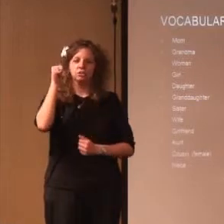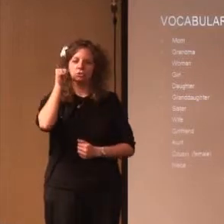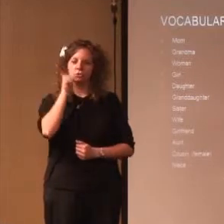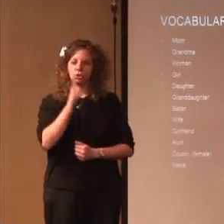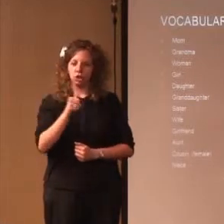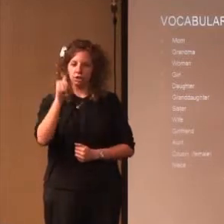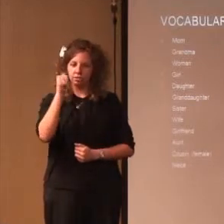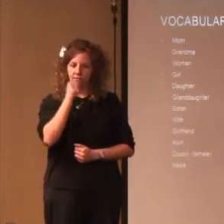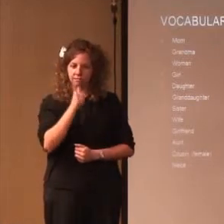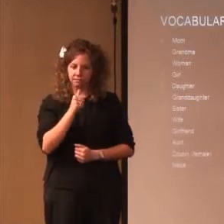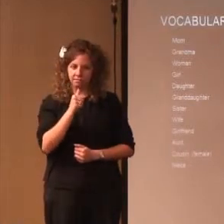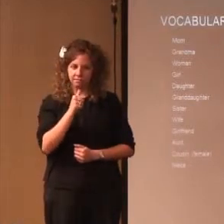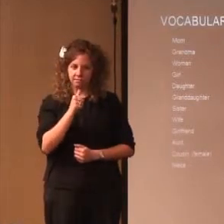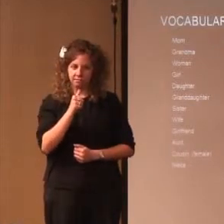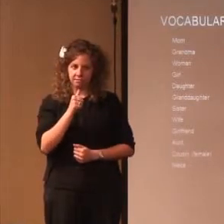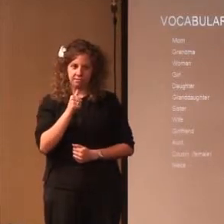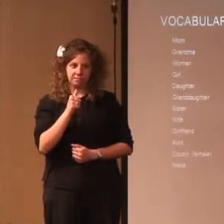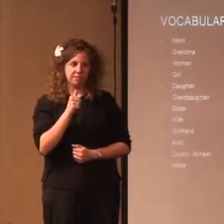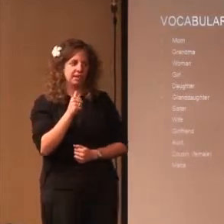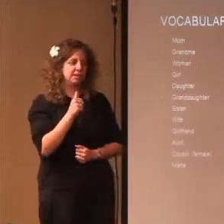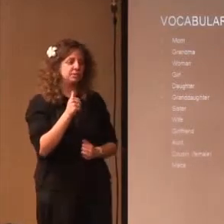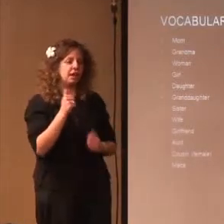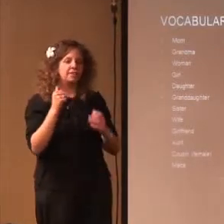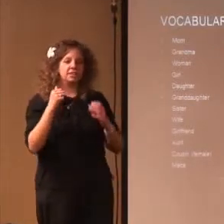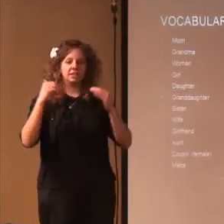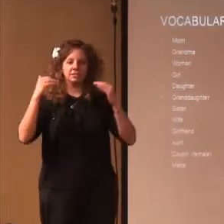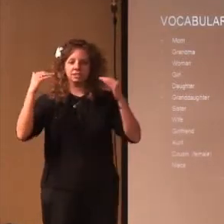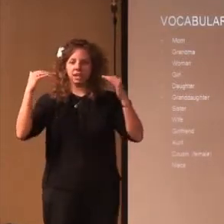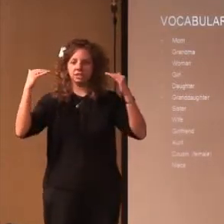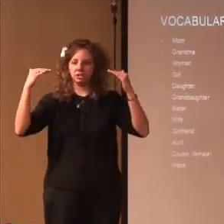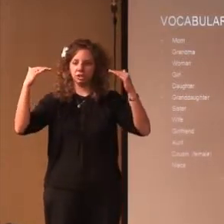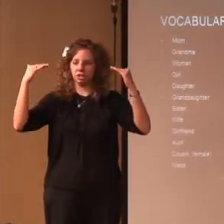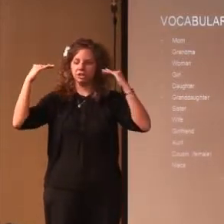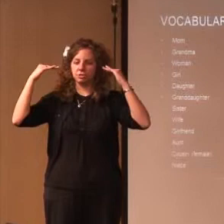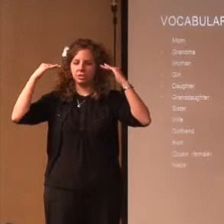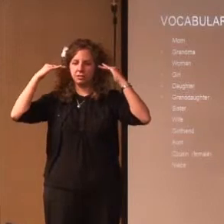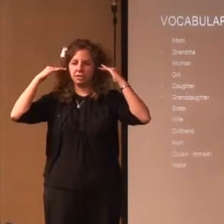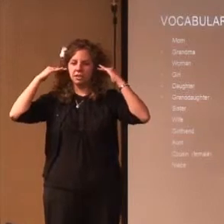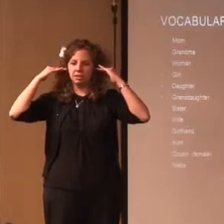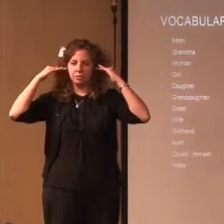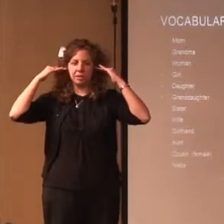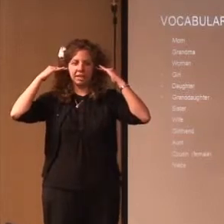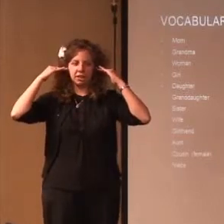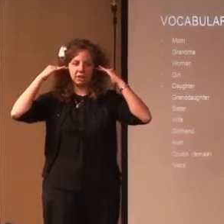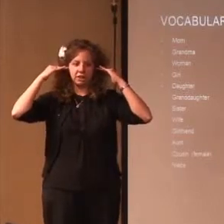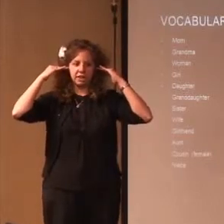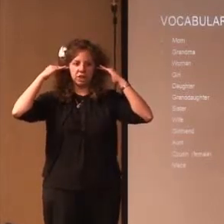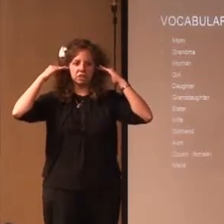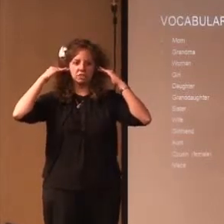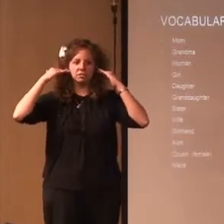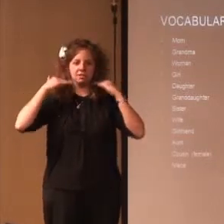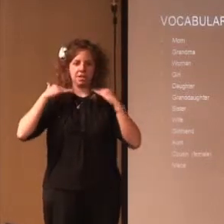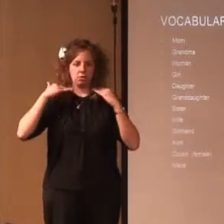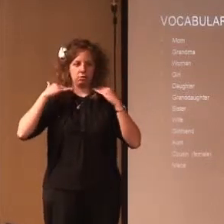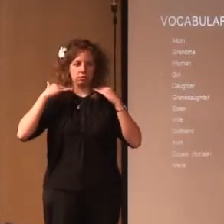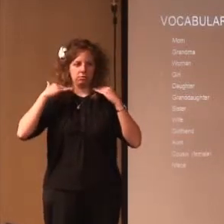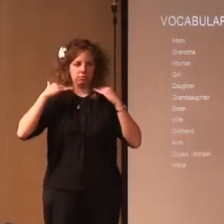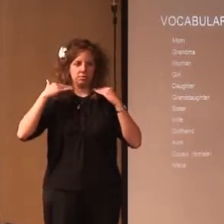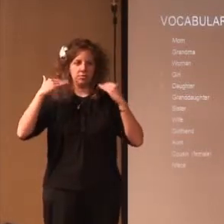So girl. Okay, so everything that's girl is going to be from like here on your ears down. So